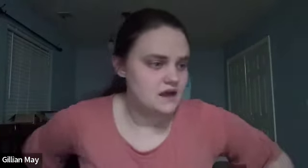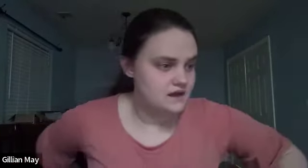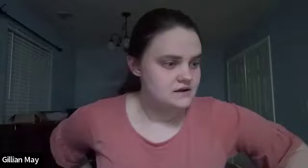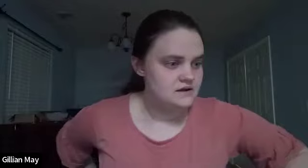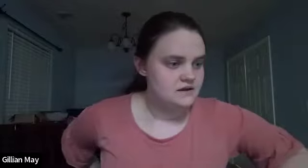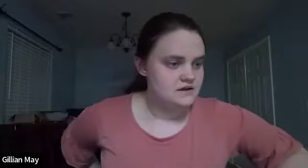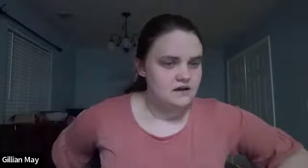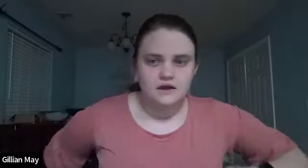that?